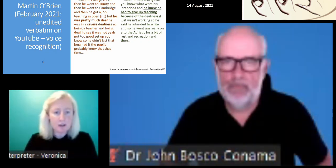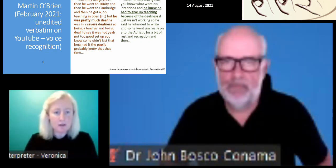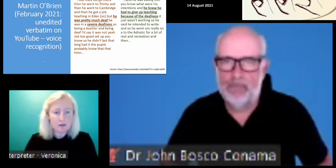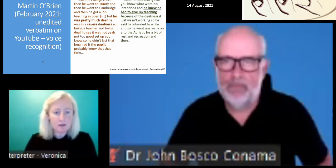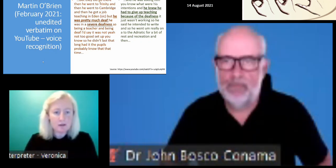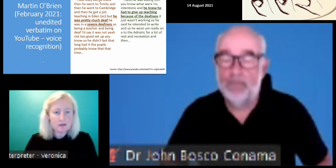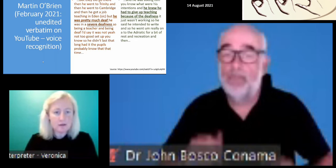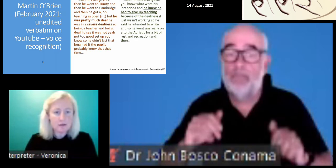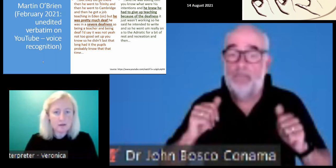interview.